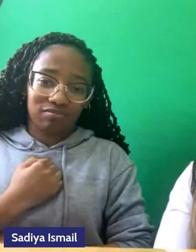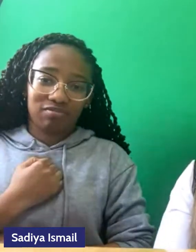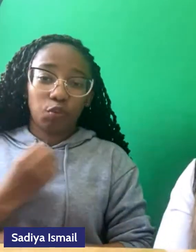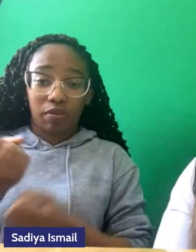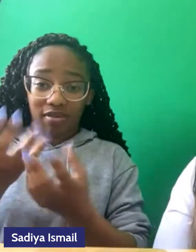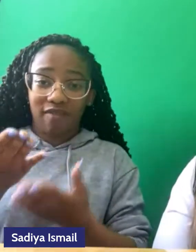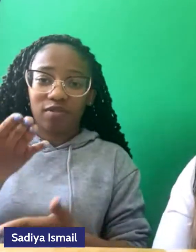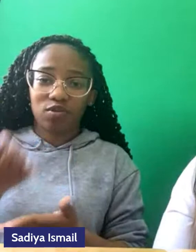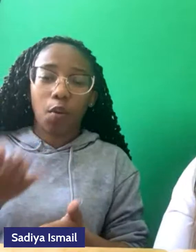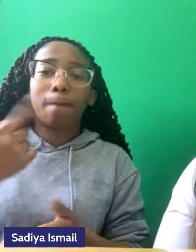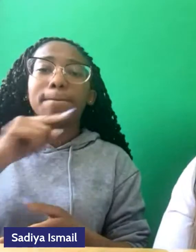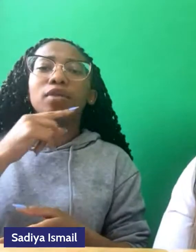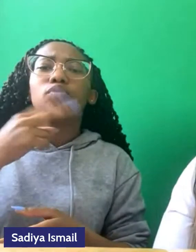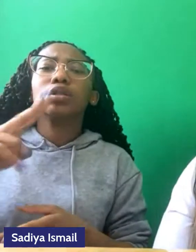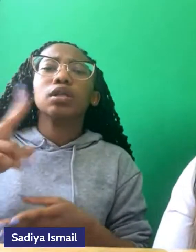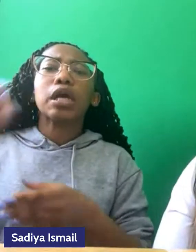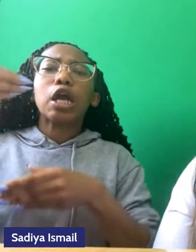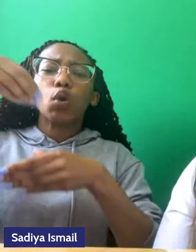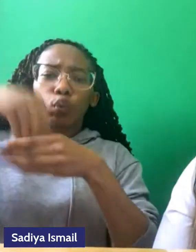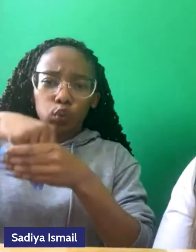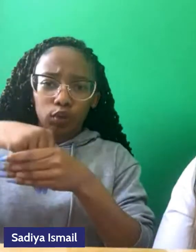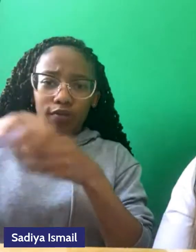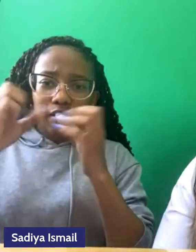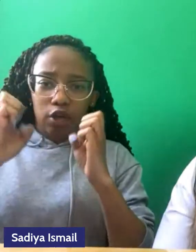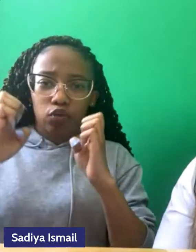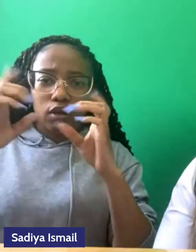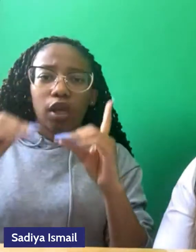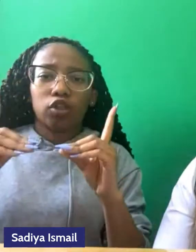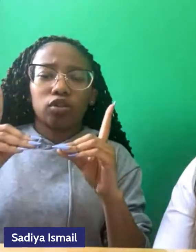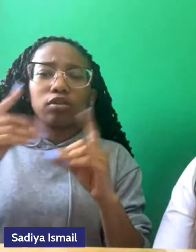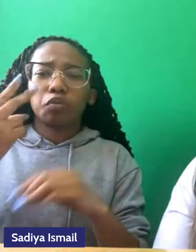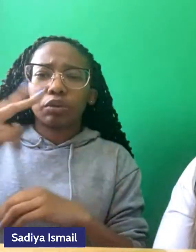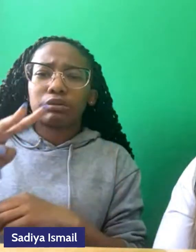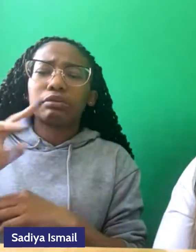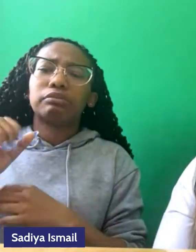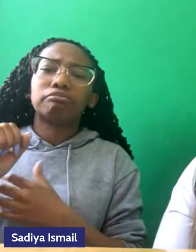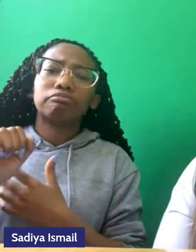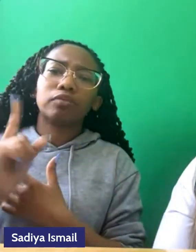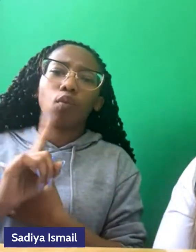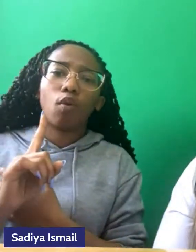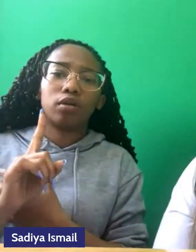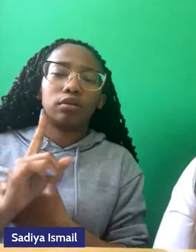do see inclusive education. We do see that there is